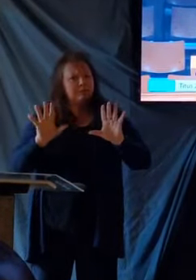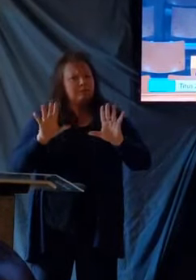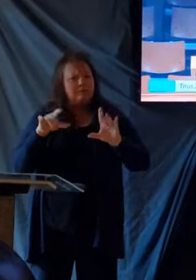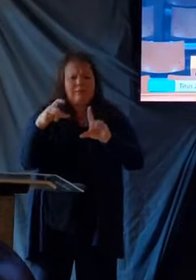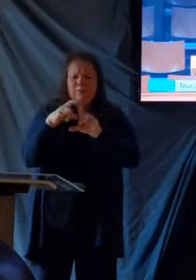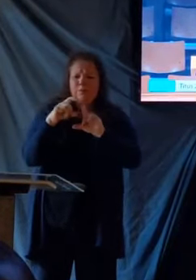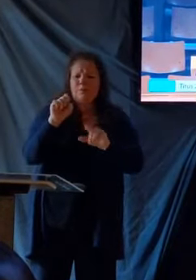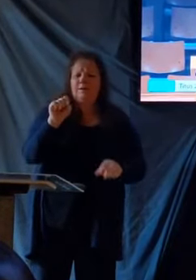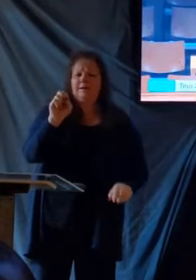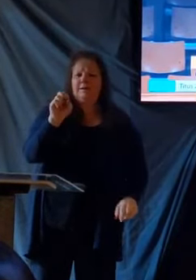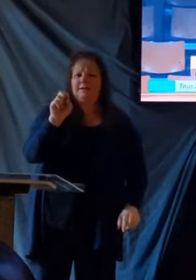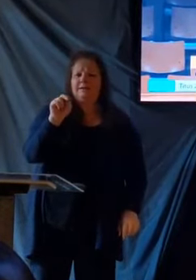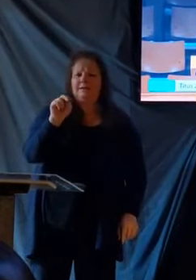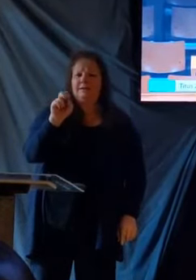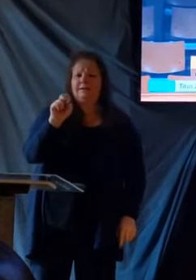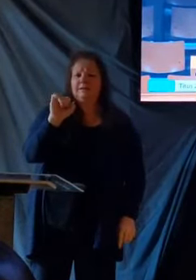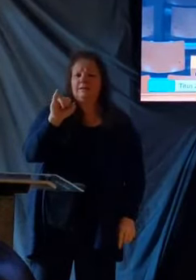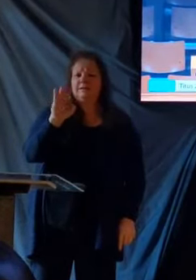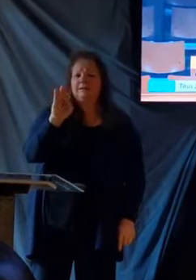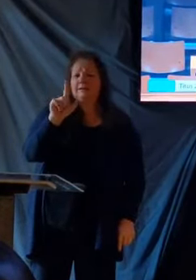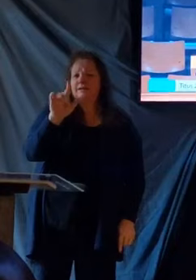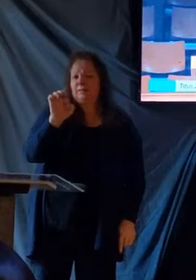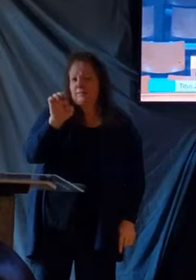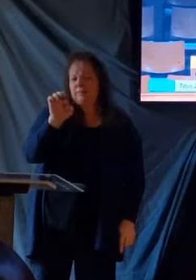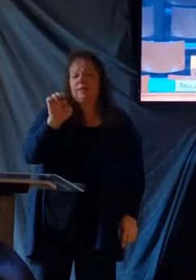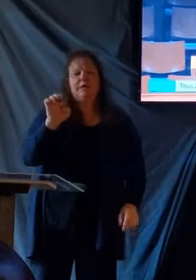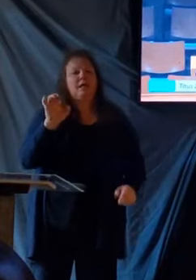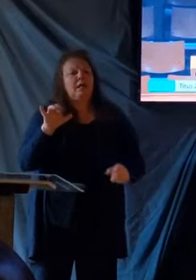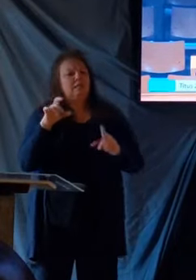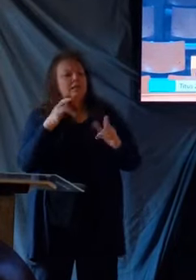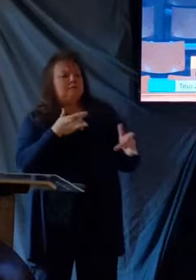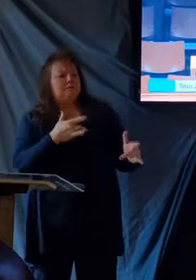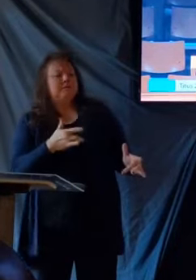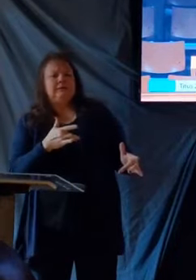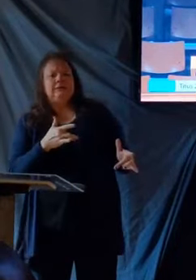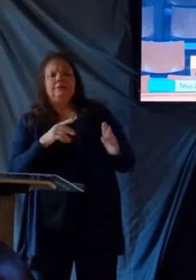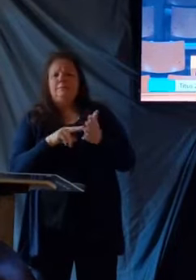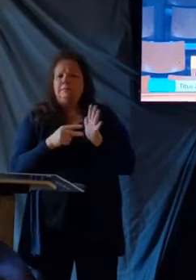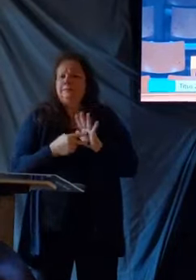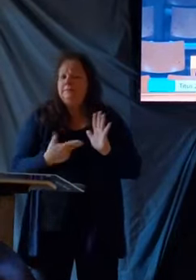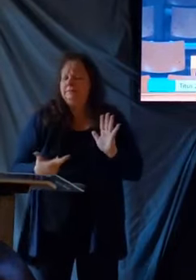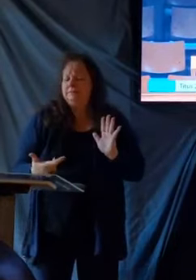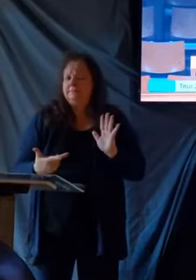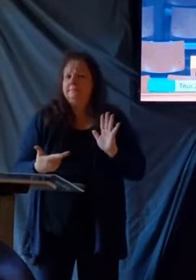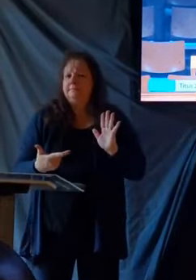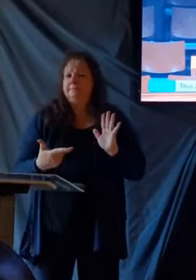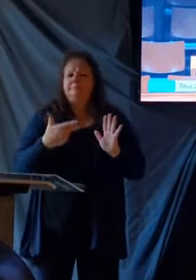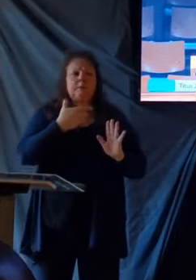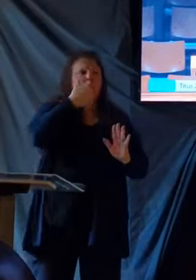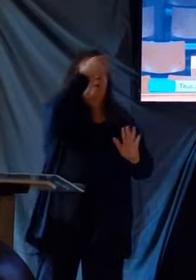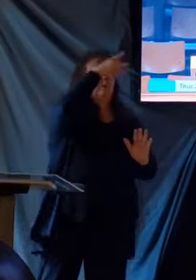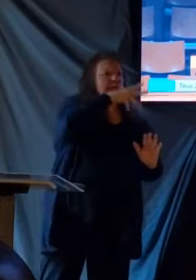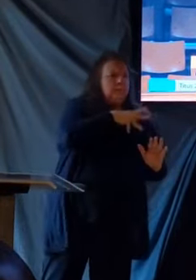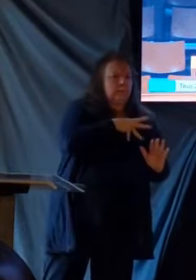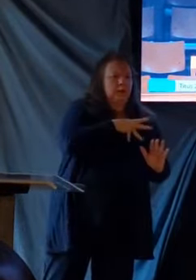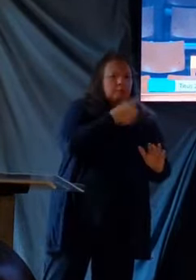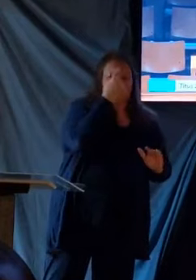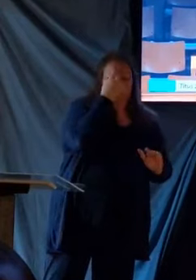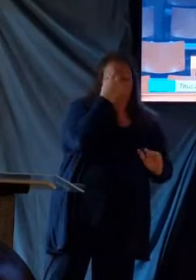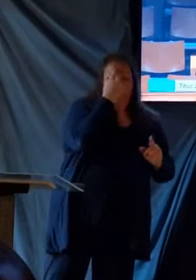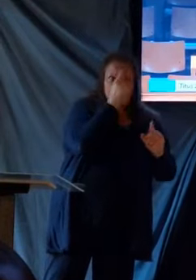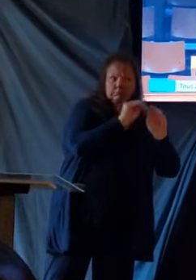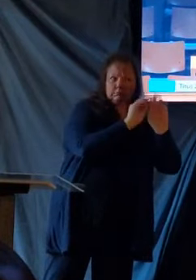word clearly brought out. I mean, it's to characterize the older men, they're to be